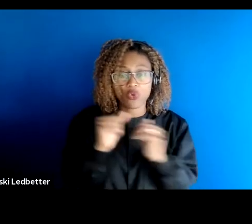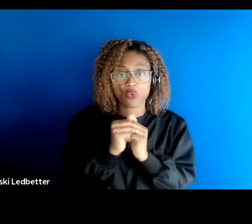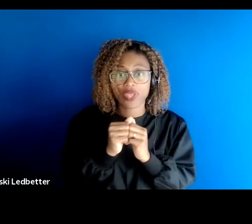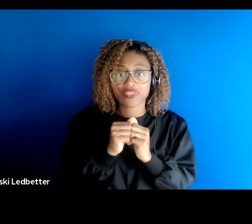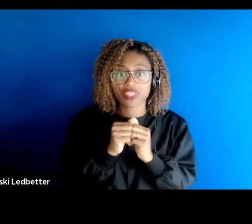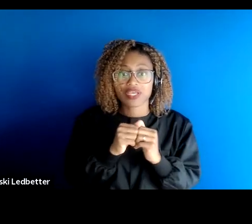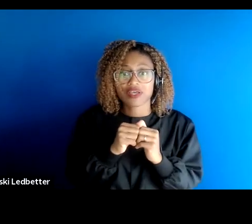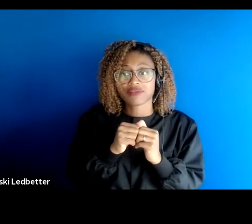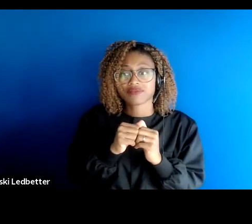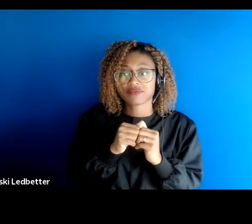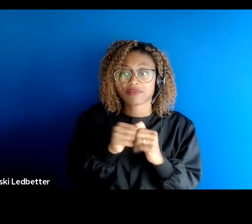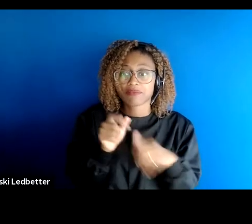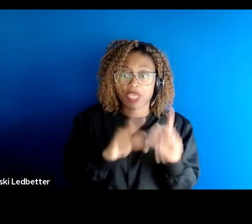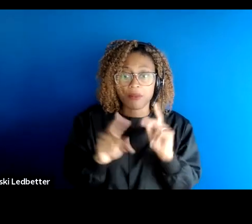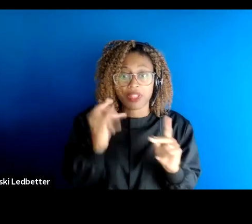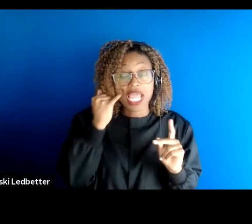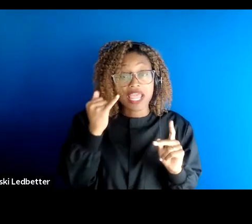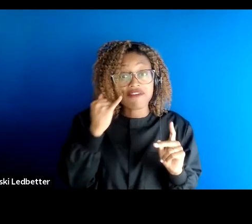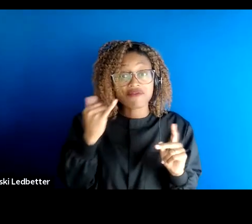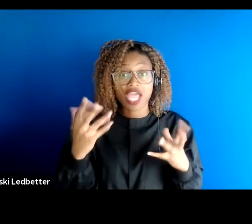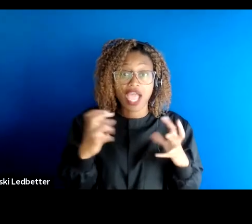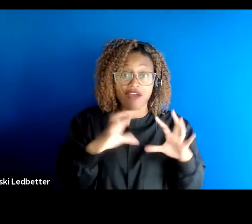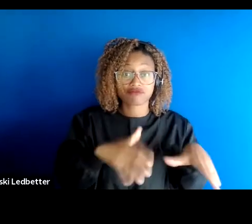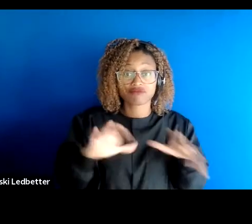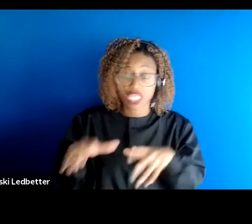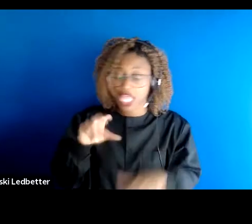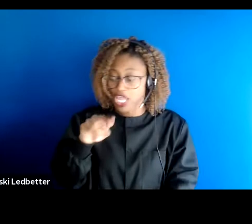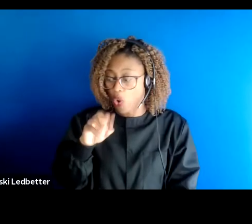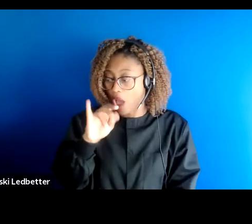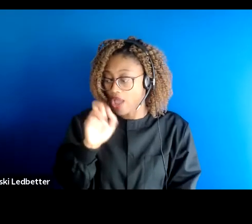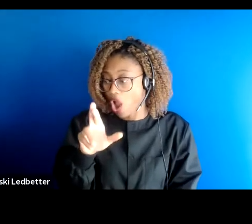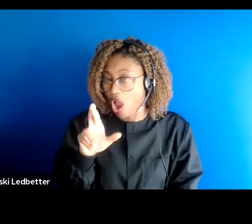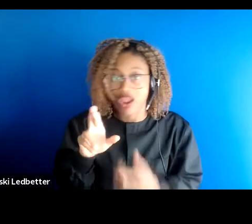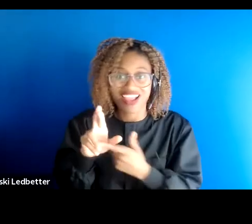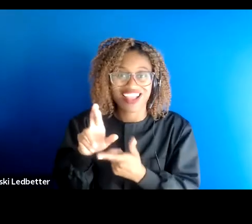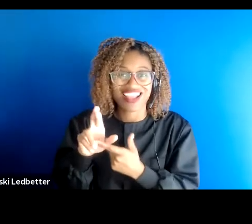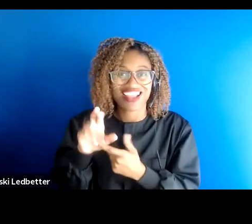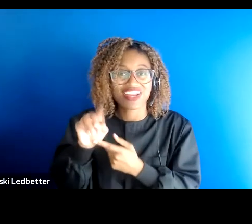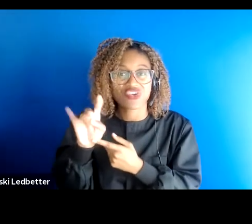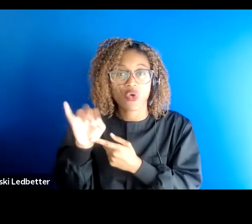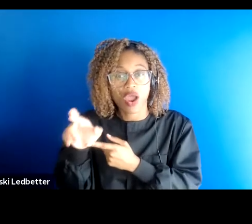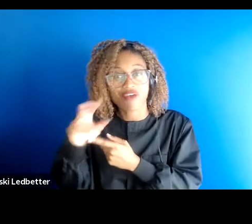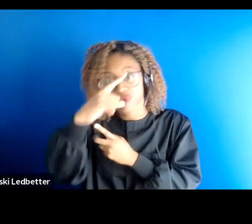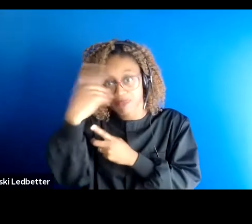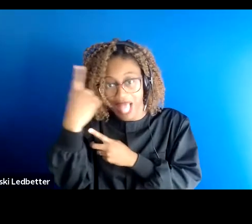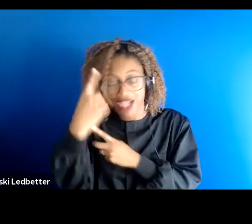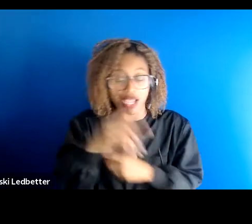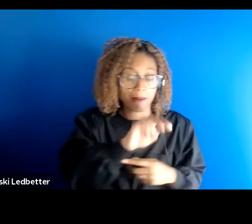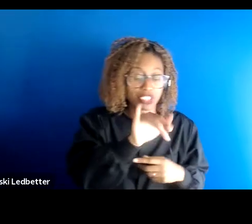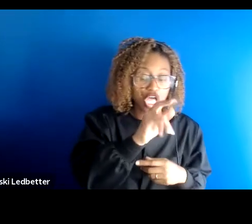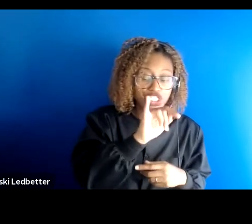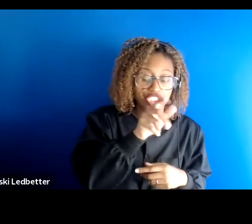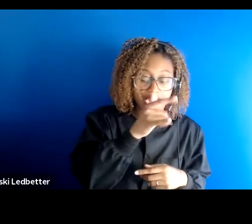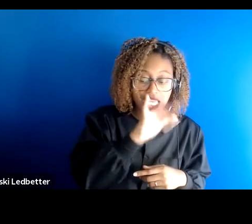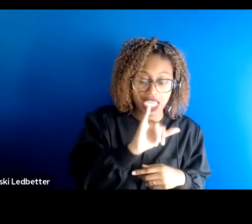gender. And NOIR, which is a French term for Black, so